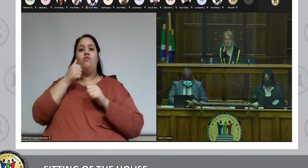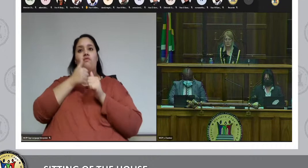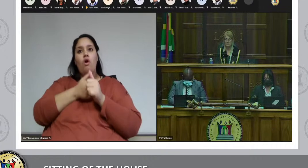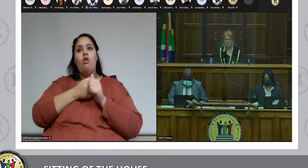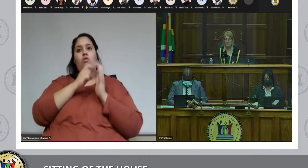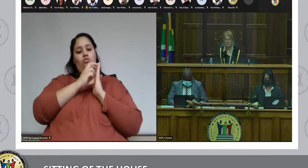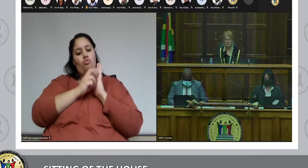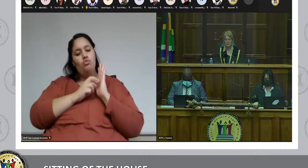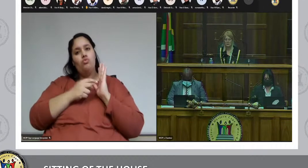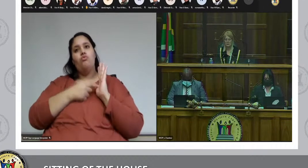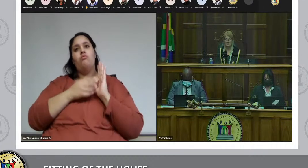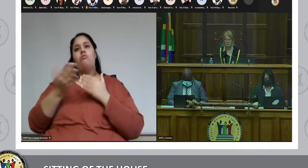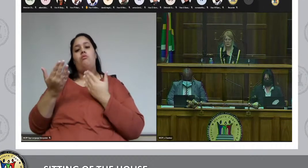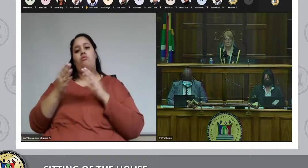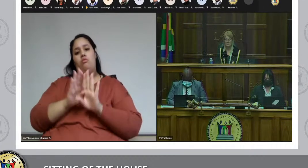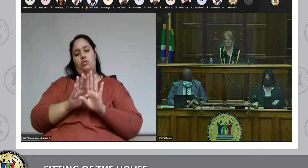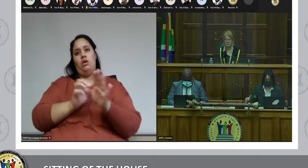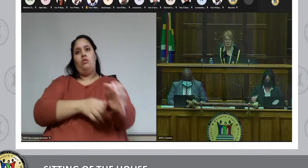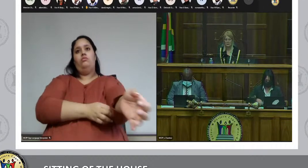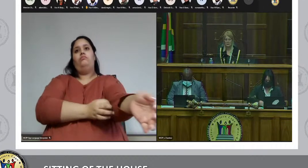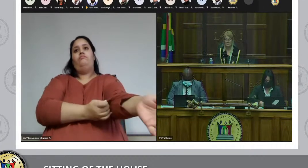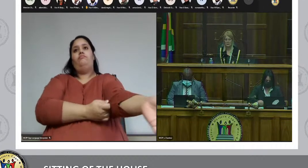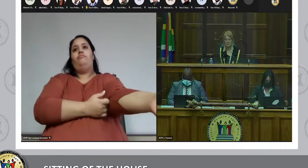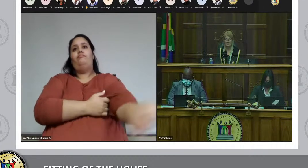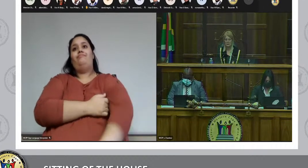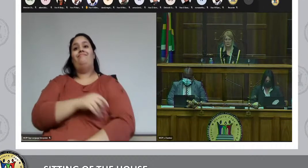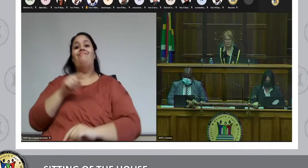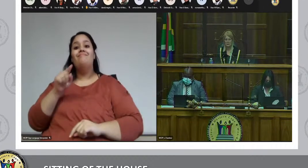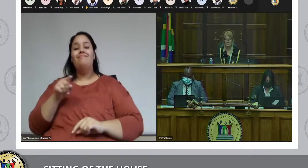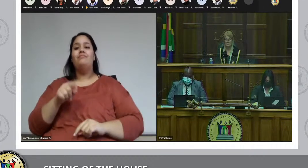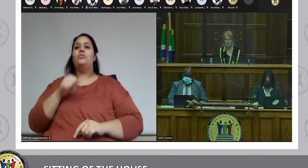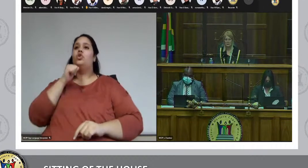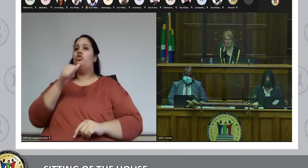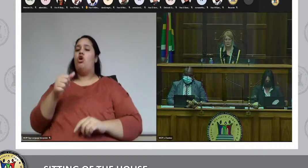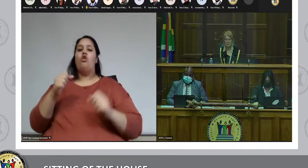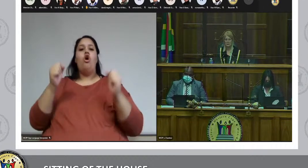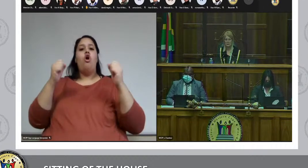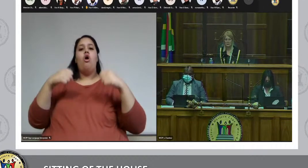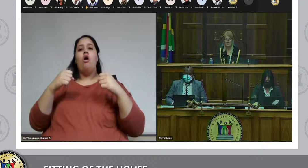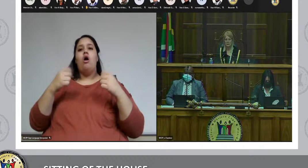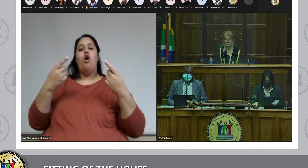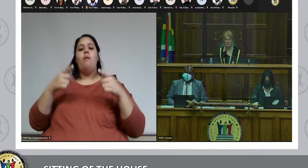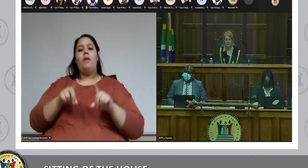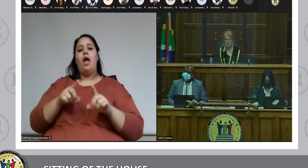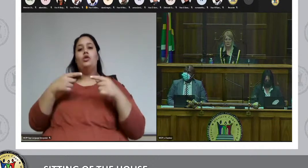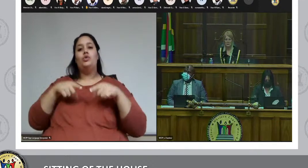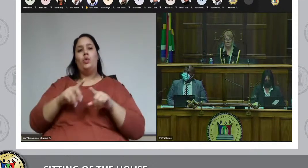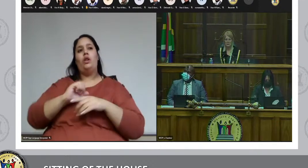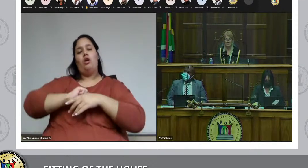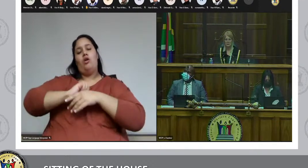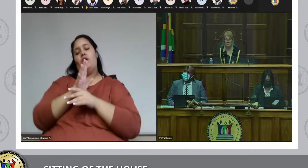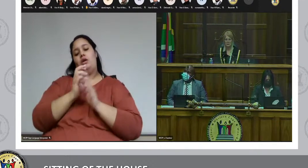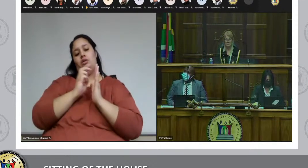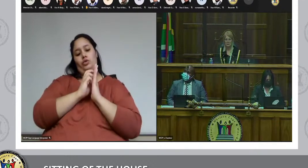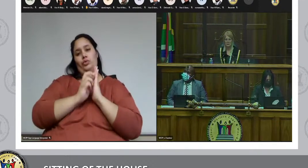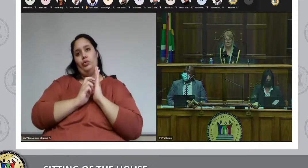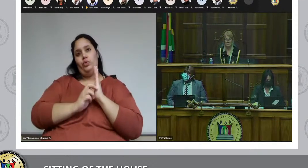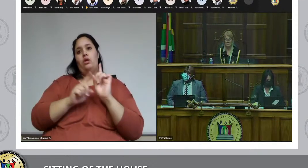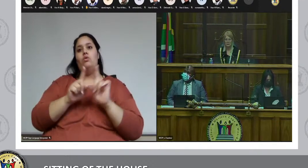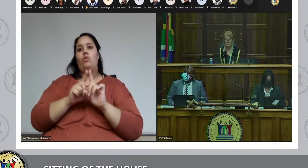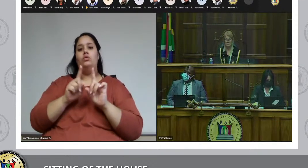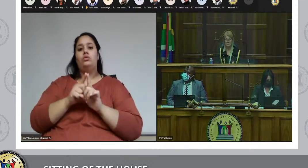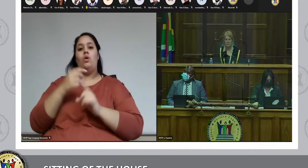lockdown regulations. This is in light of the high levels of non-compliance with regard to the COVID-19 regulations. And as